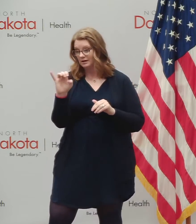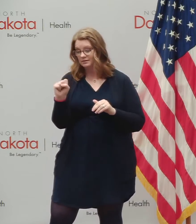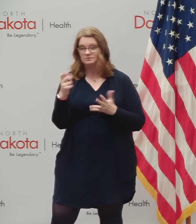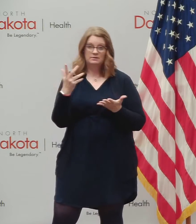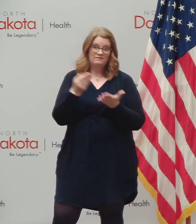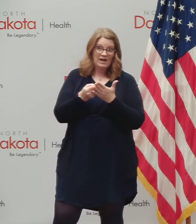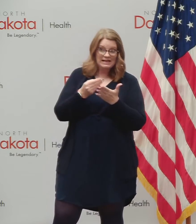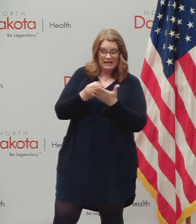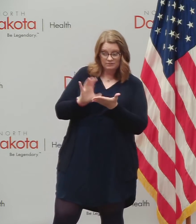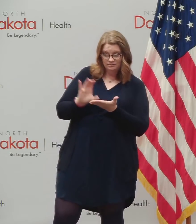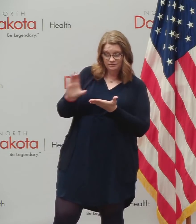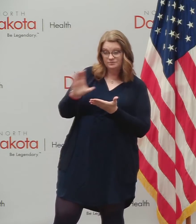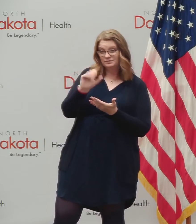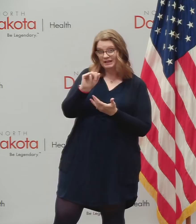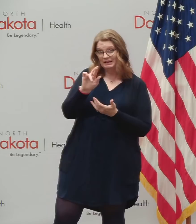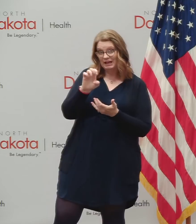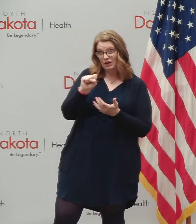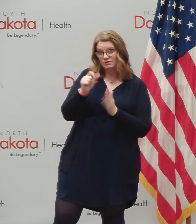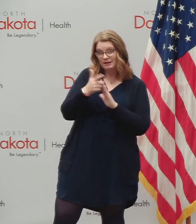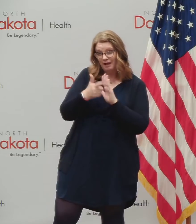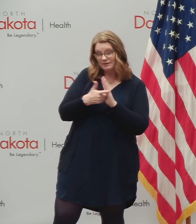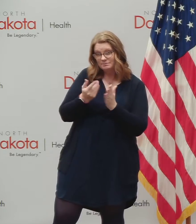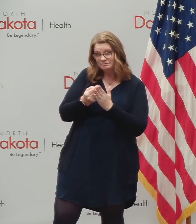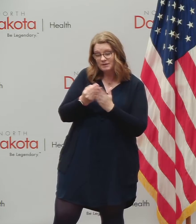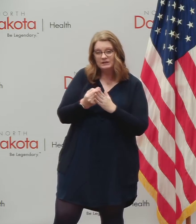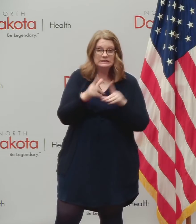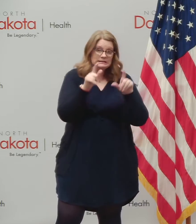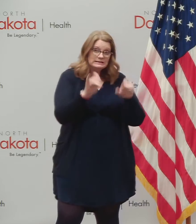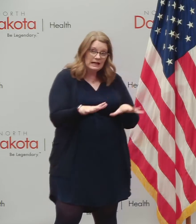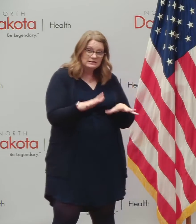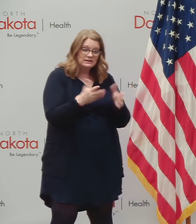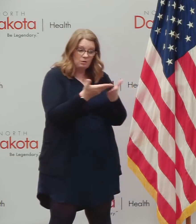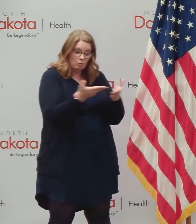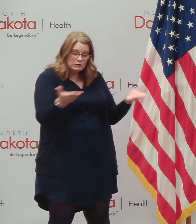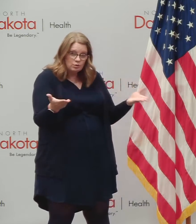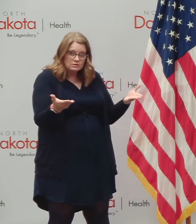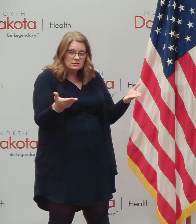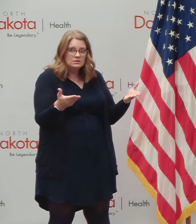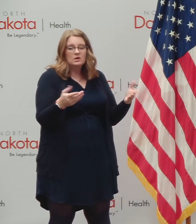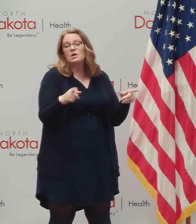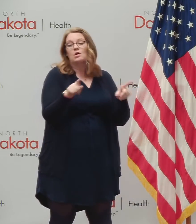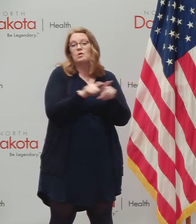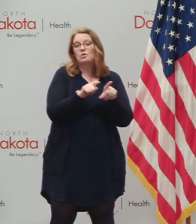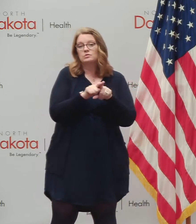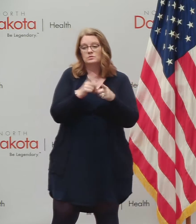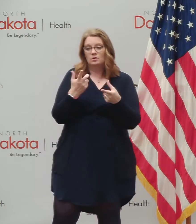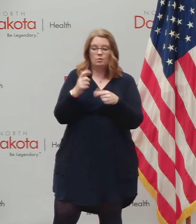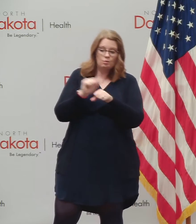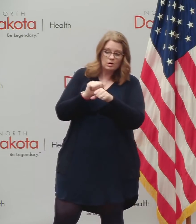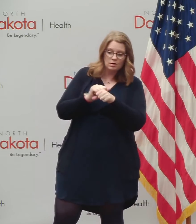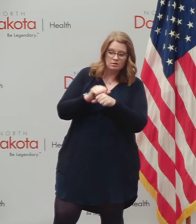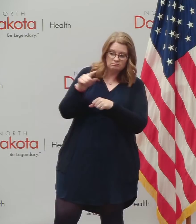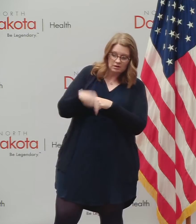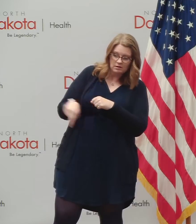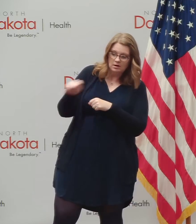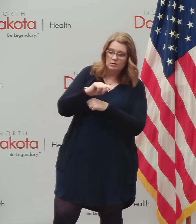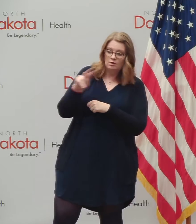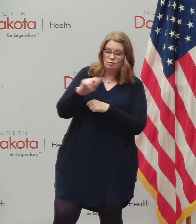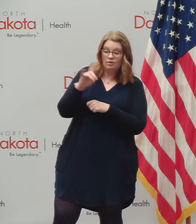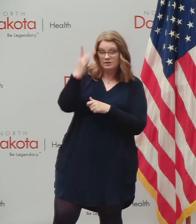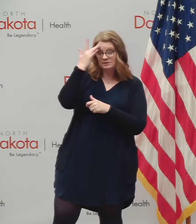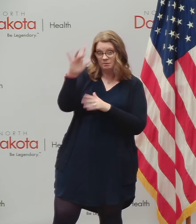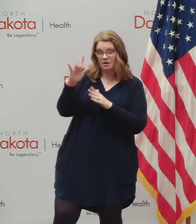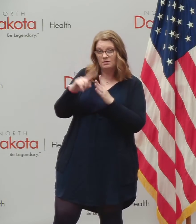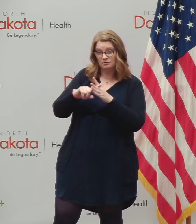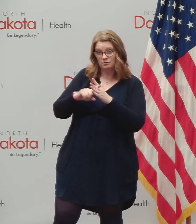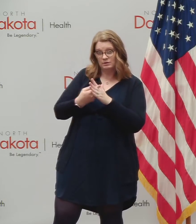financial support through CARES Act funding, through testing resources, and by working with them on the North Dakota Smart Restart guidelines.